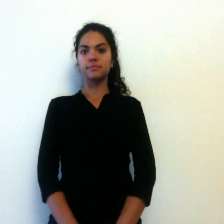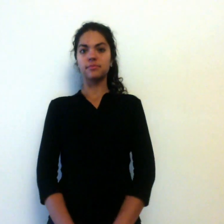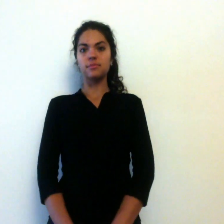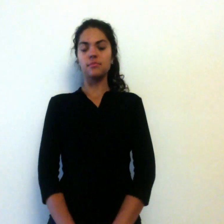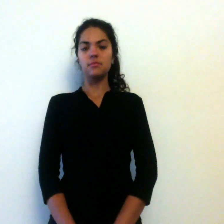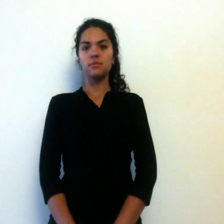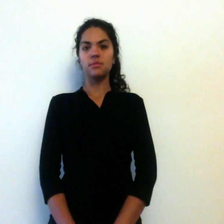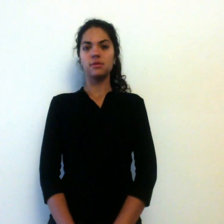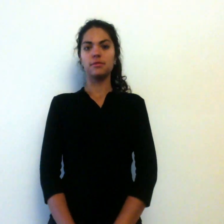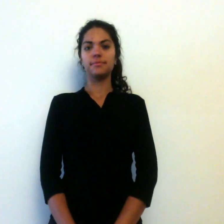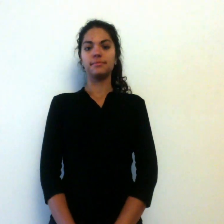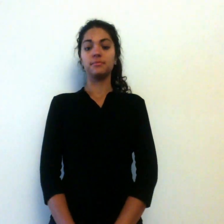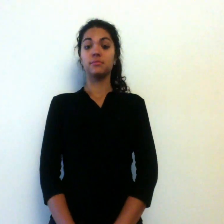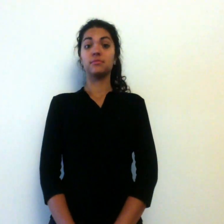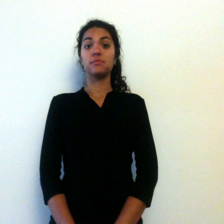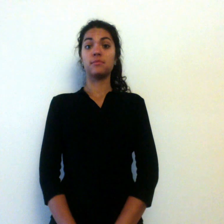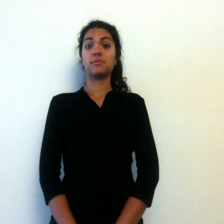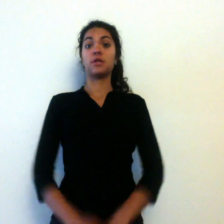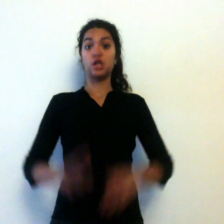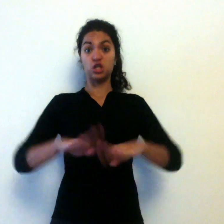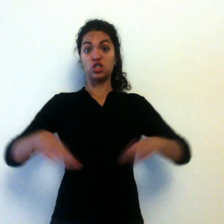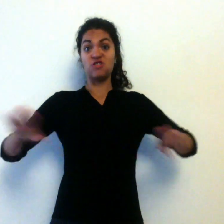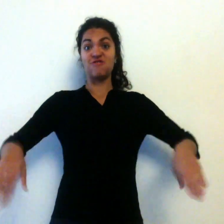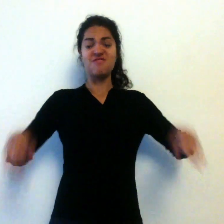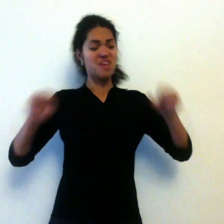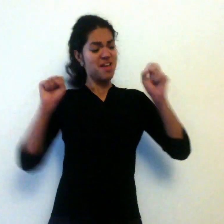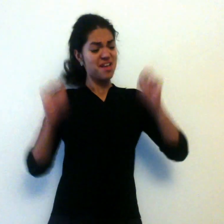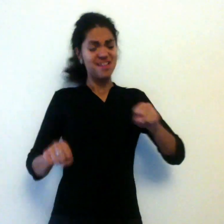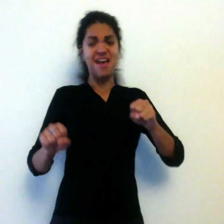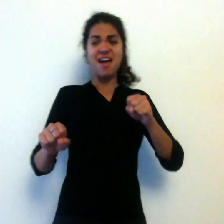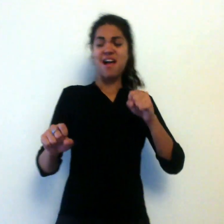The power of a little child. Now, from the context